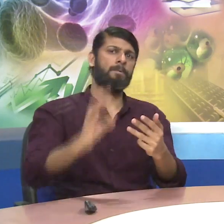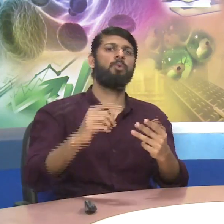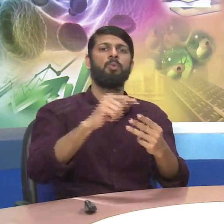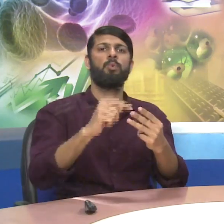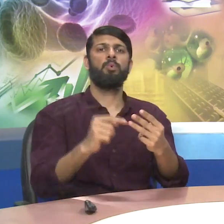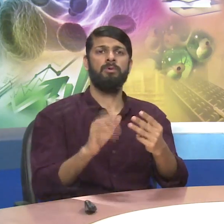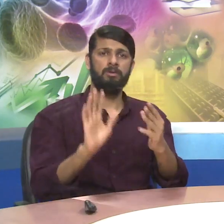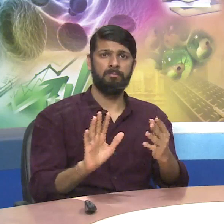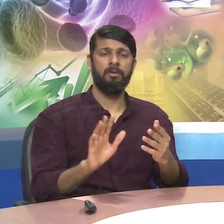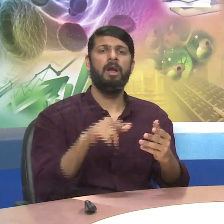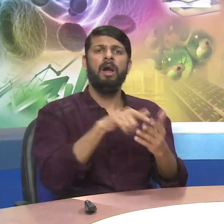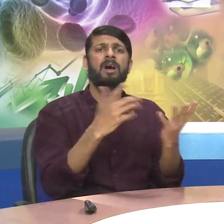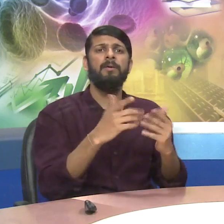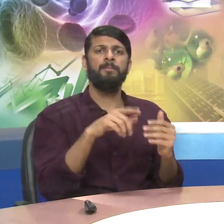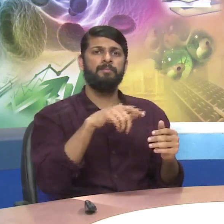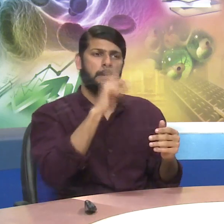social, economic, and political.